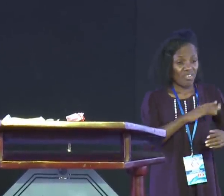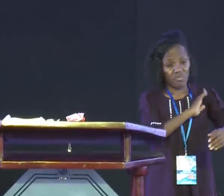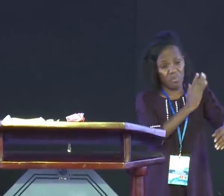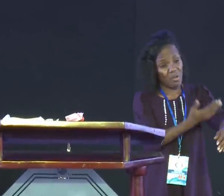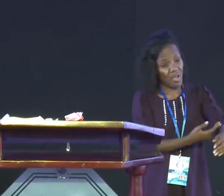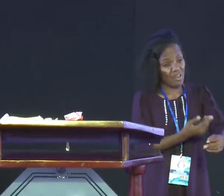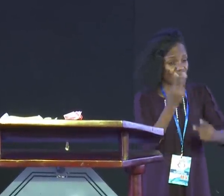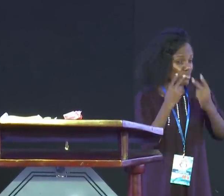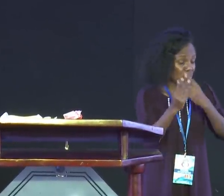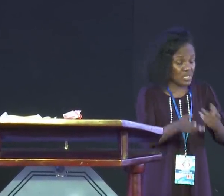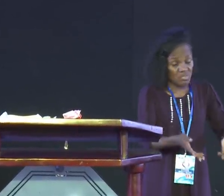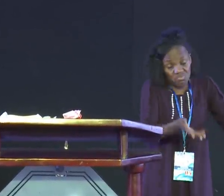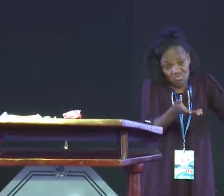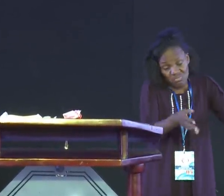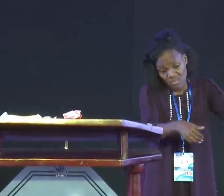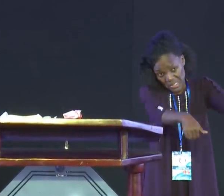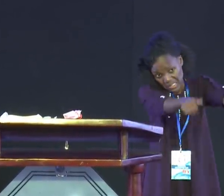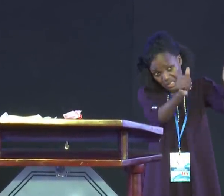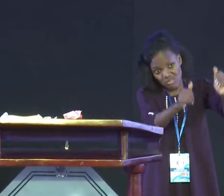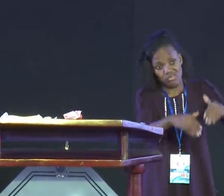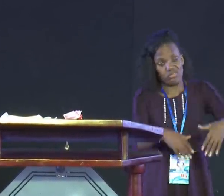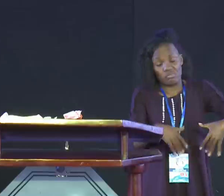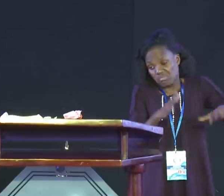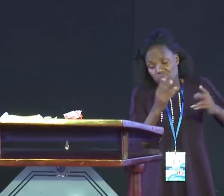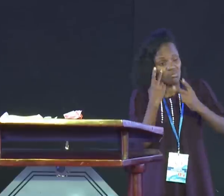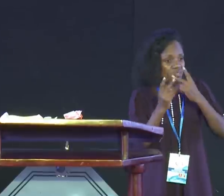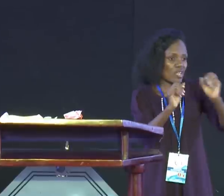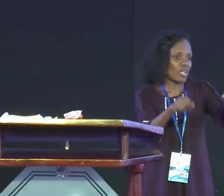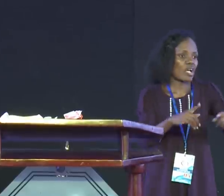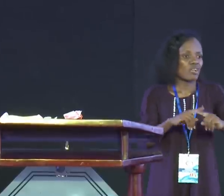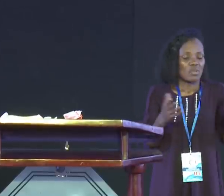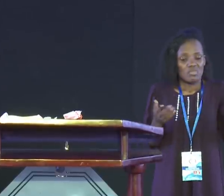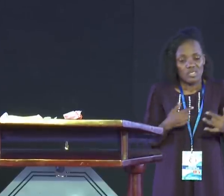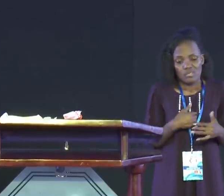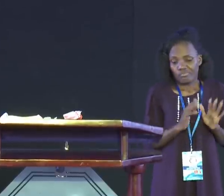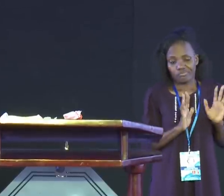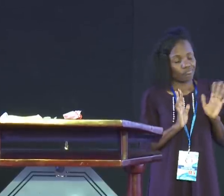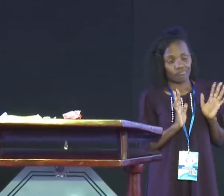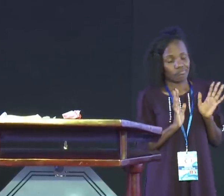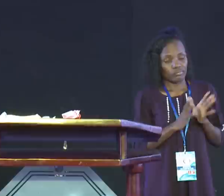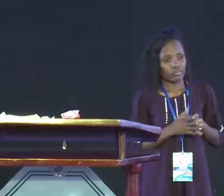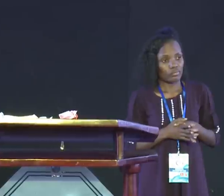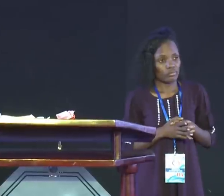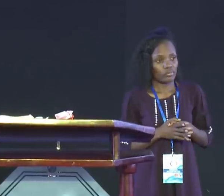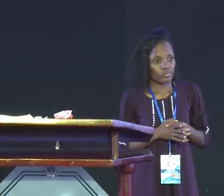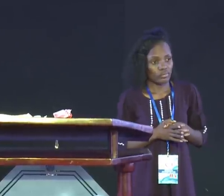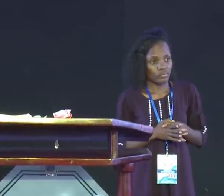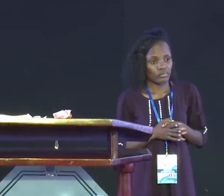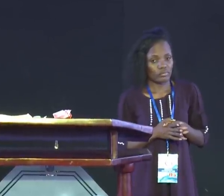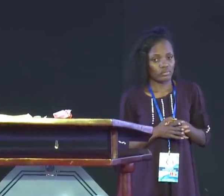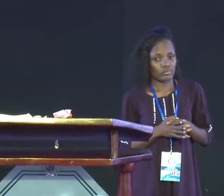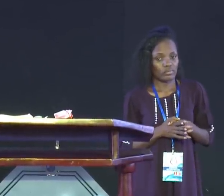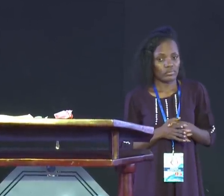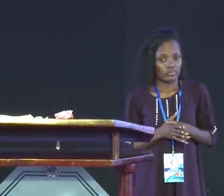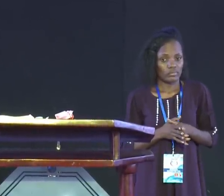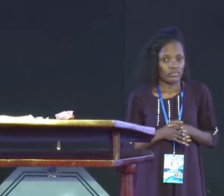After all, this China ne chenjagala nnyo. If you still have the strength to prophesy, go on. I no longer have so much